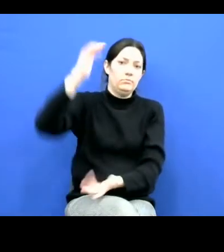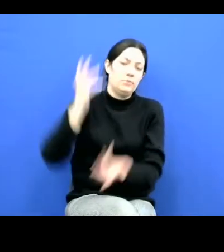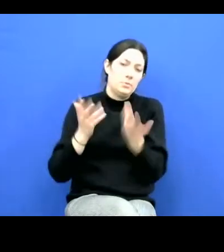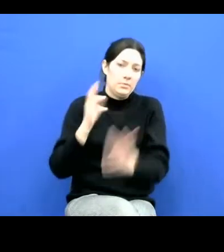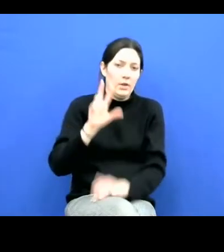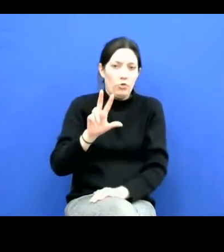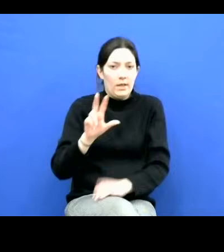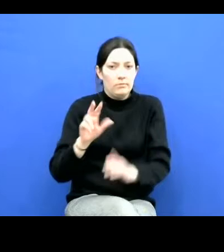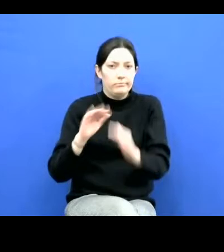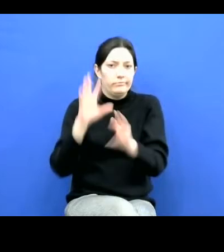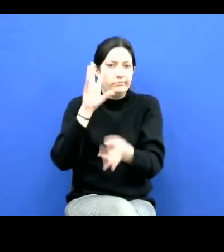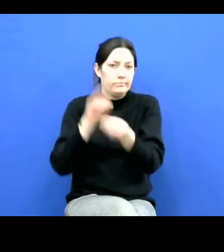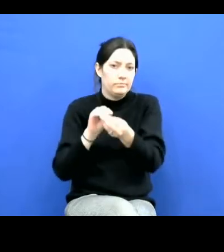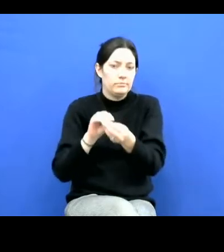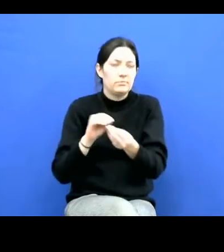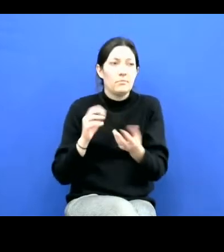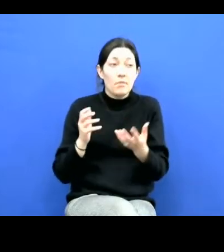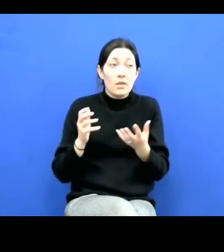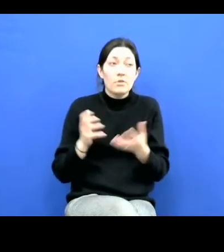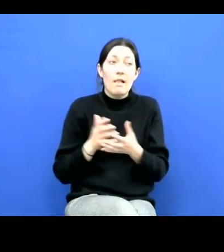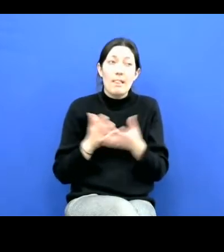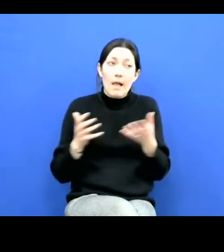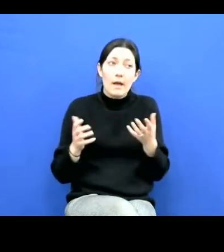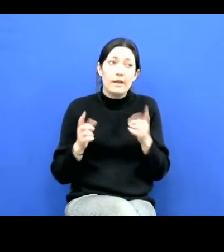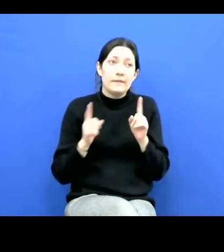so like I said, there's a lot of different